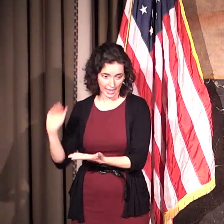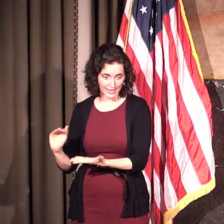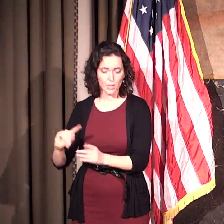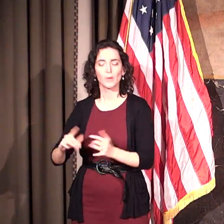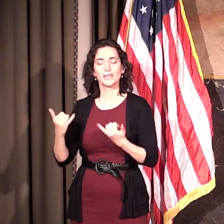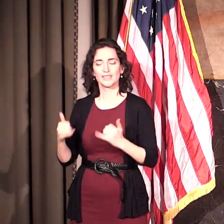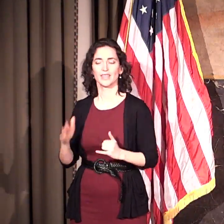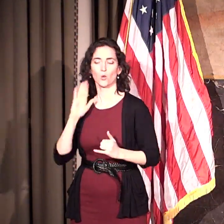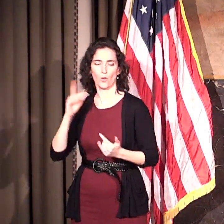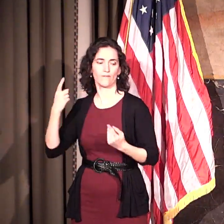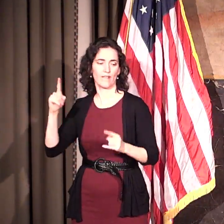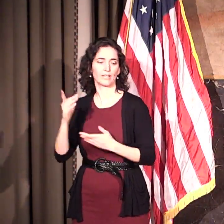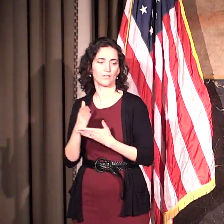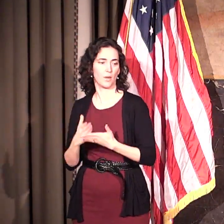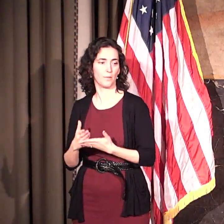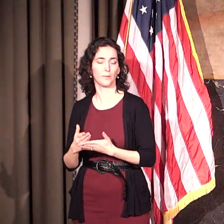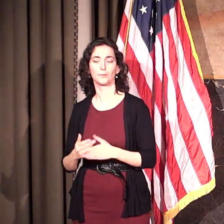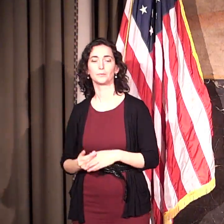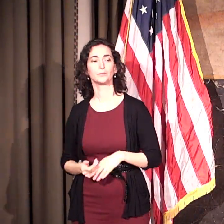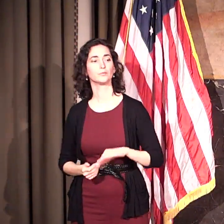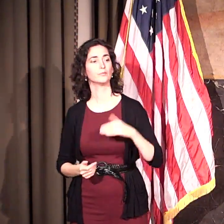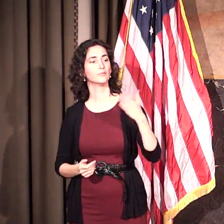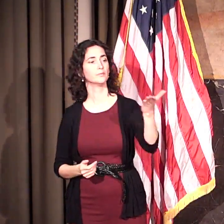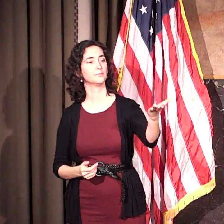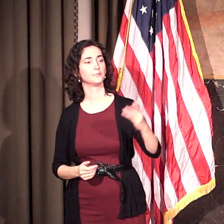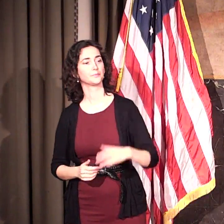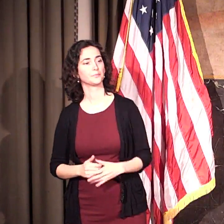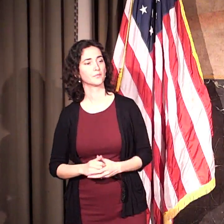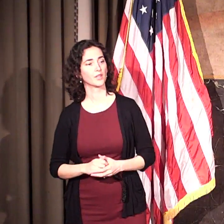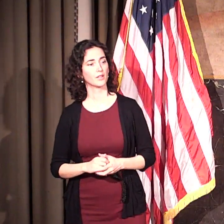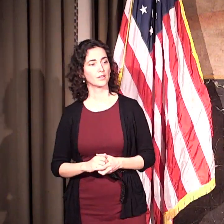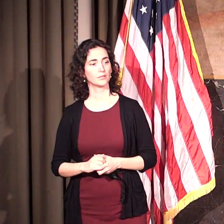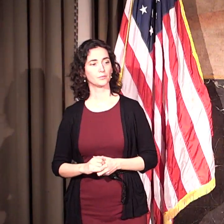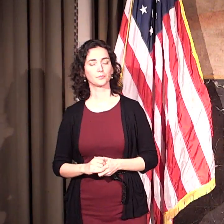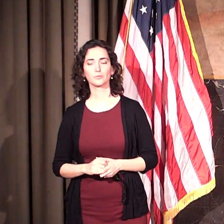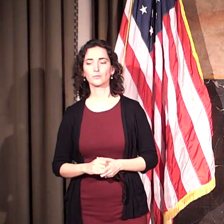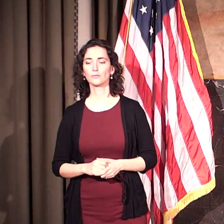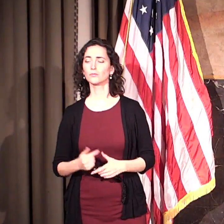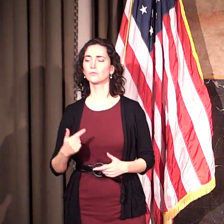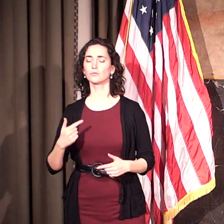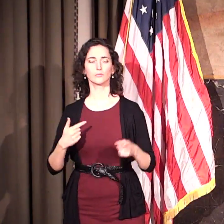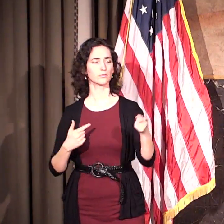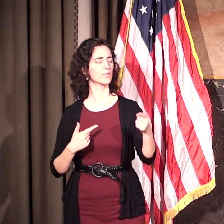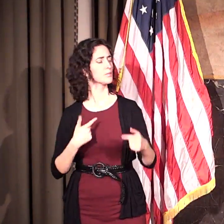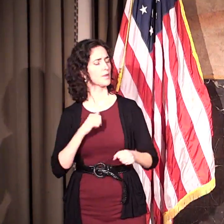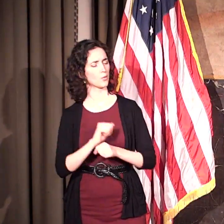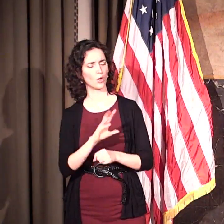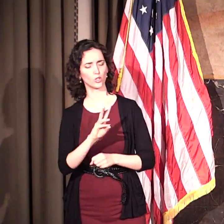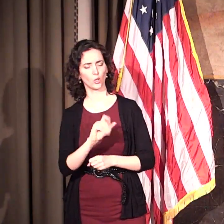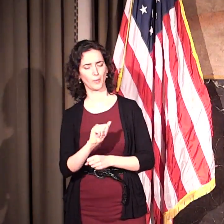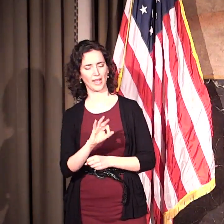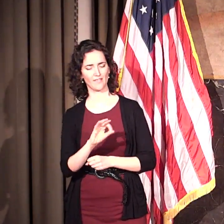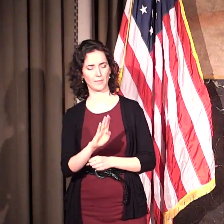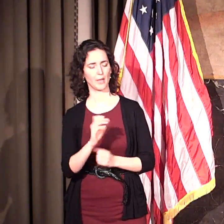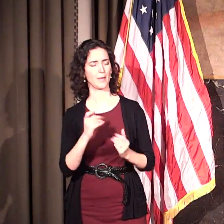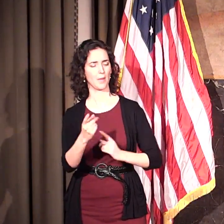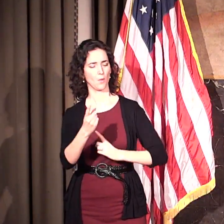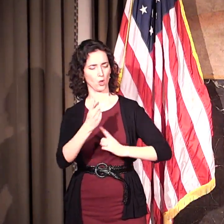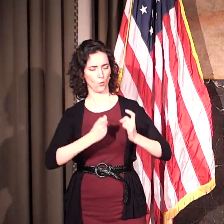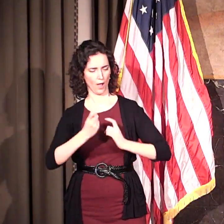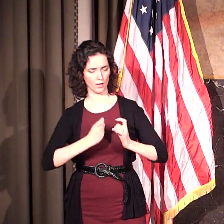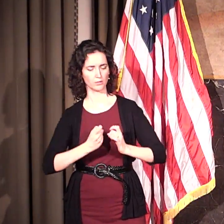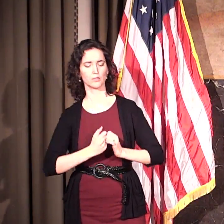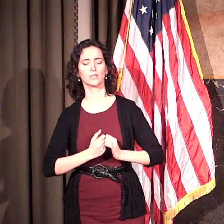it's not all or nothing. Yes, sir. We're getting a lot of calls at WFB about, is the Department of Health working on a system where the